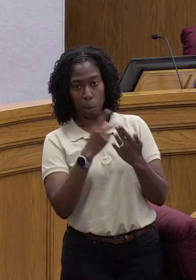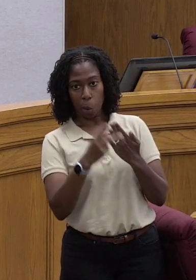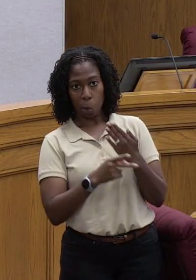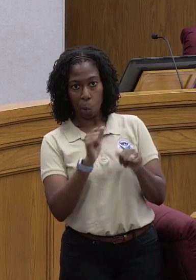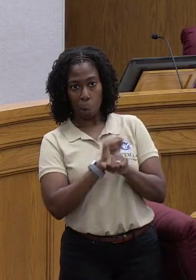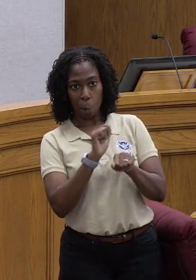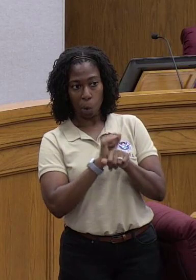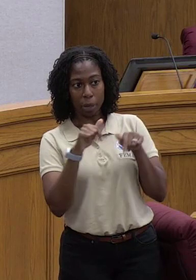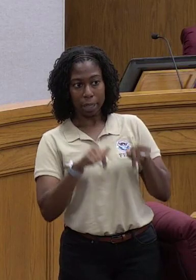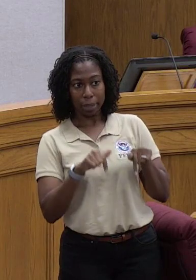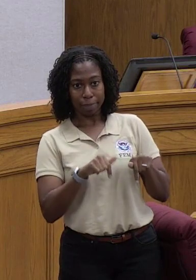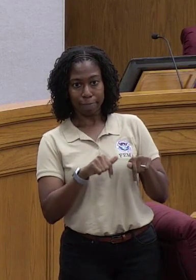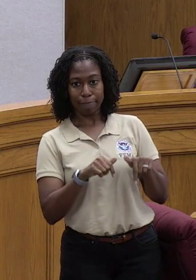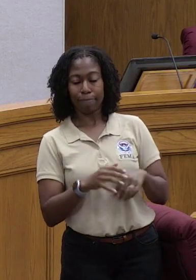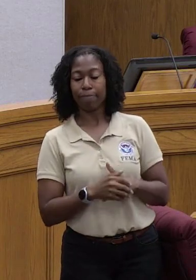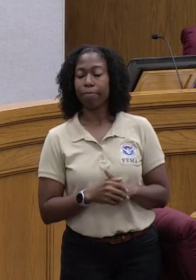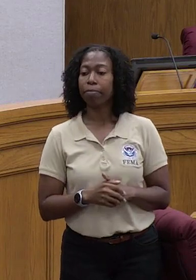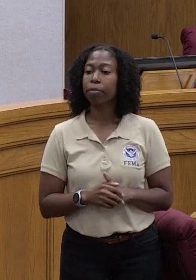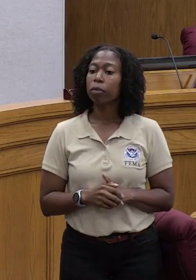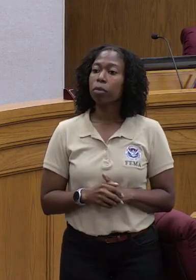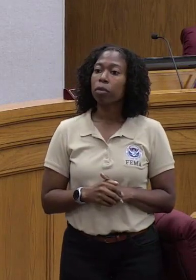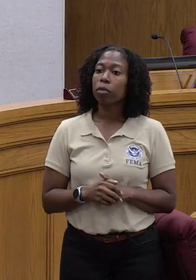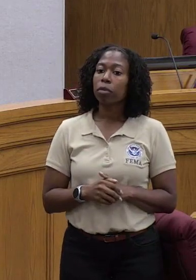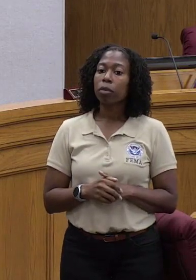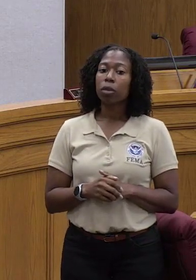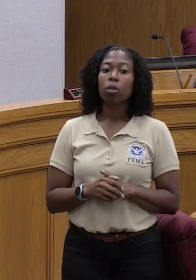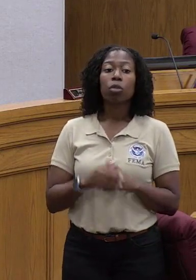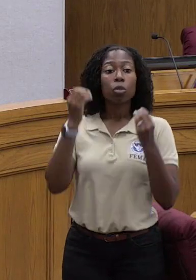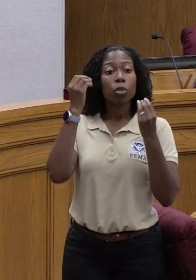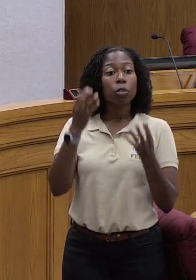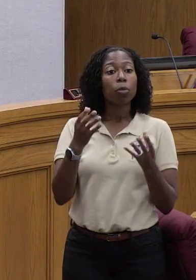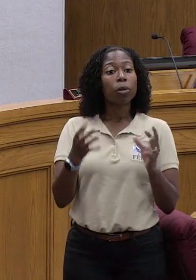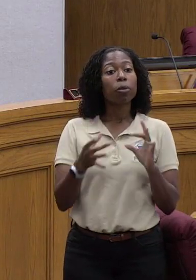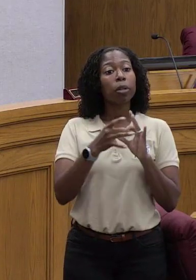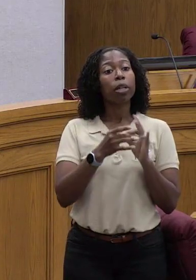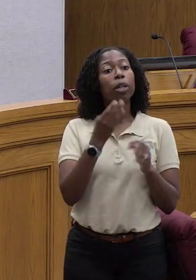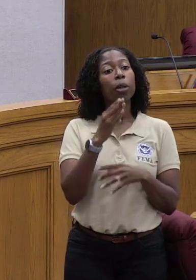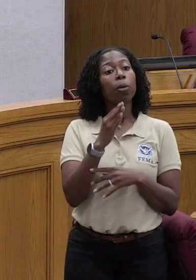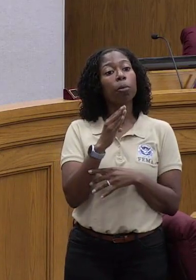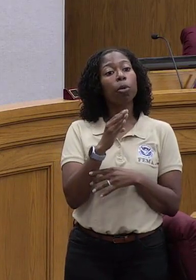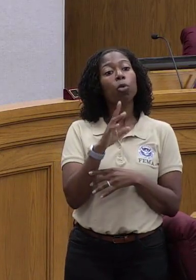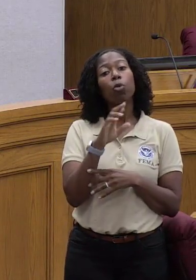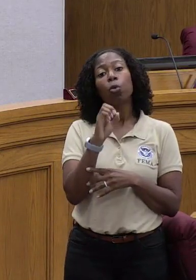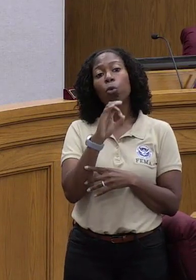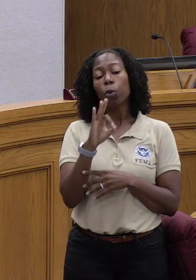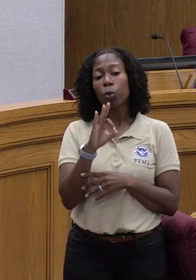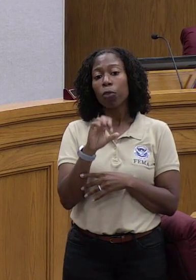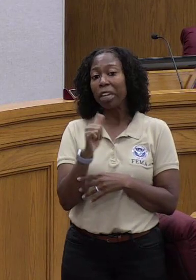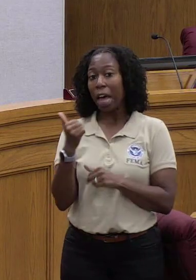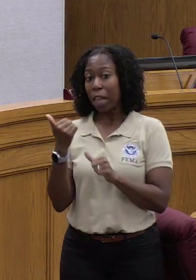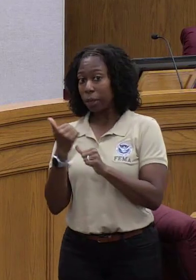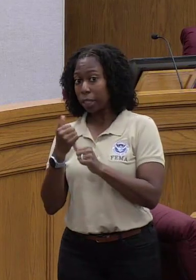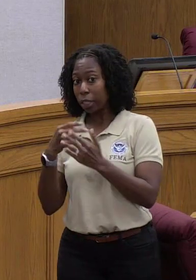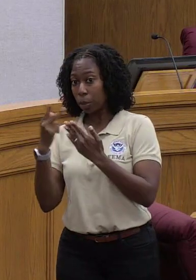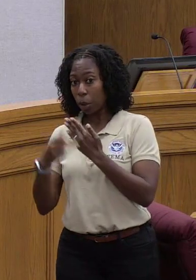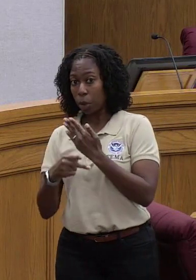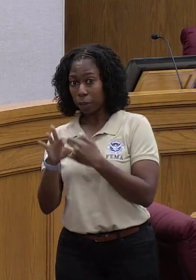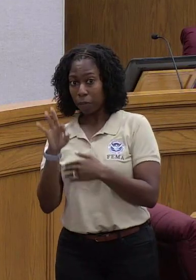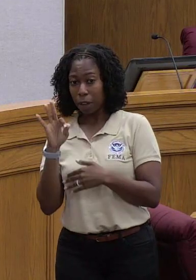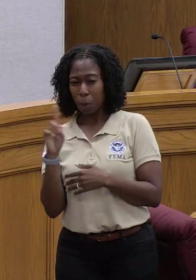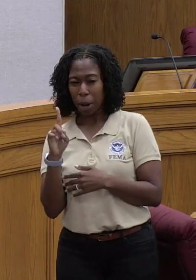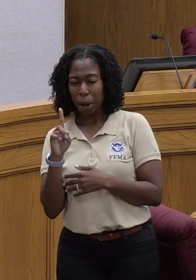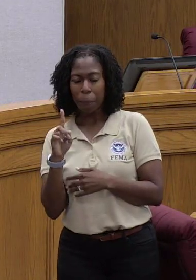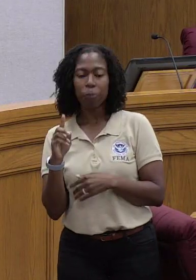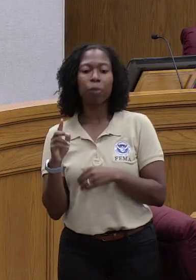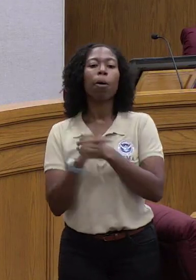Calcasieu Parish. But again, a lot of information on the Blue Roof program and other assistance programs can be found on the parish website,